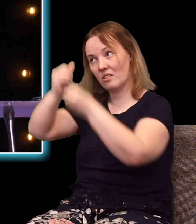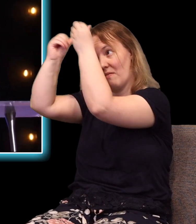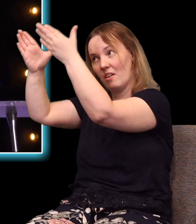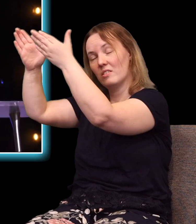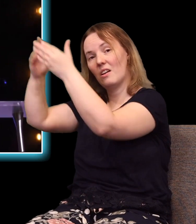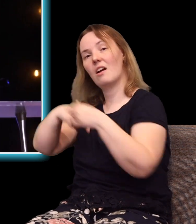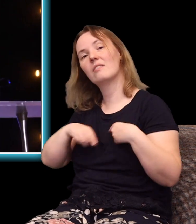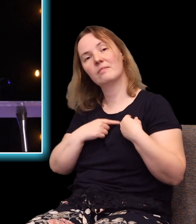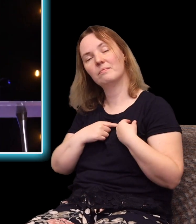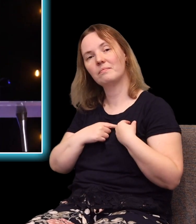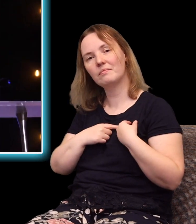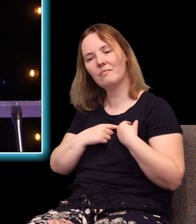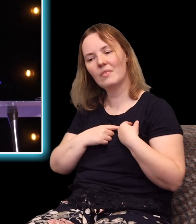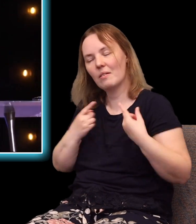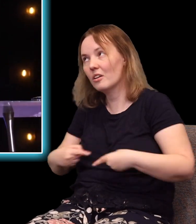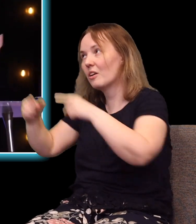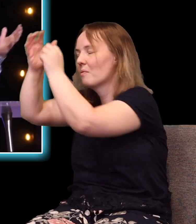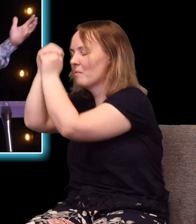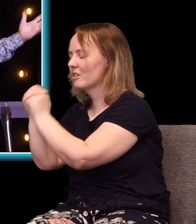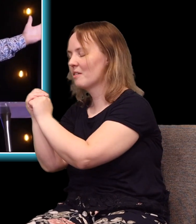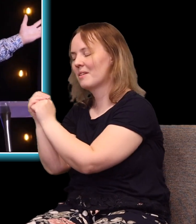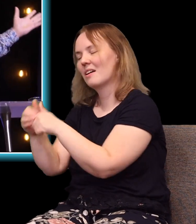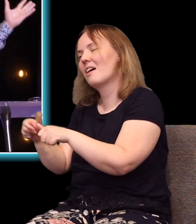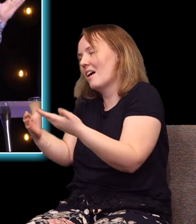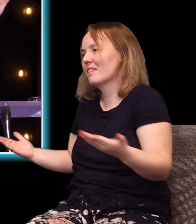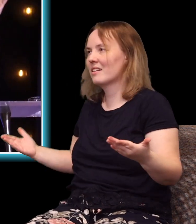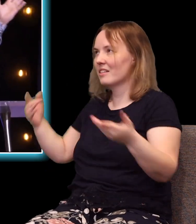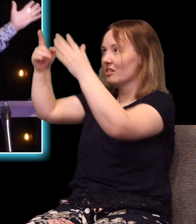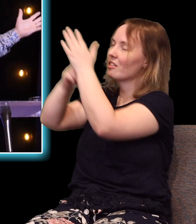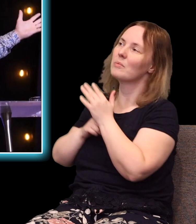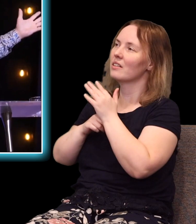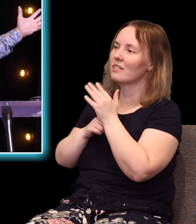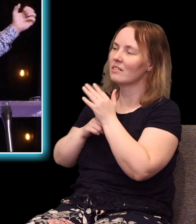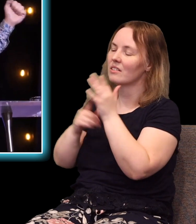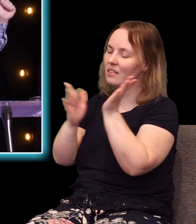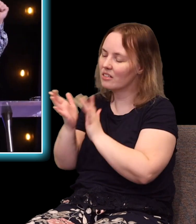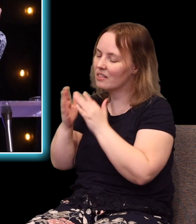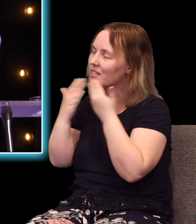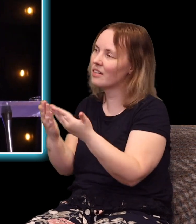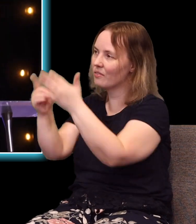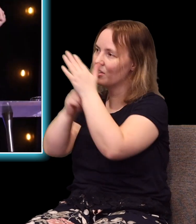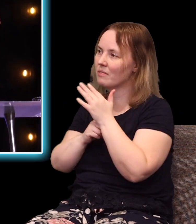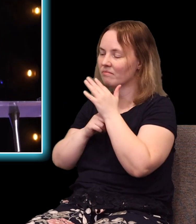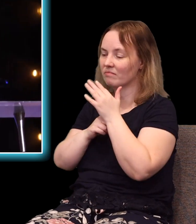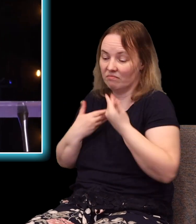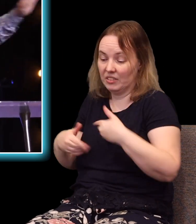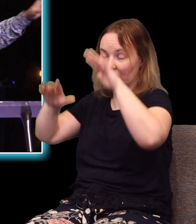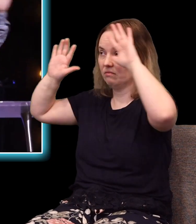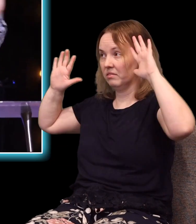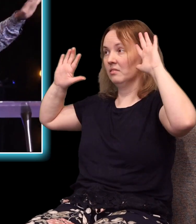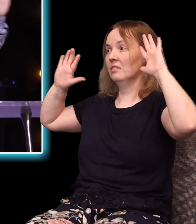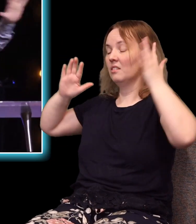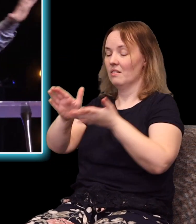pleasure to the Father's heart, then what am I going to do? I'm going to come and worship him, and anything he shows me that doesn't line up, I'm going to say, Jesus, thank you for showing me that.